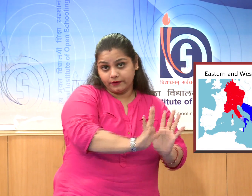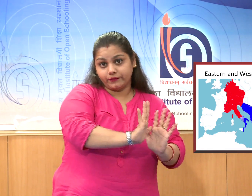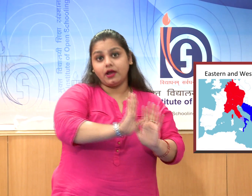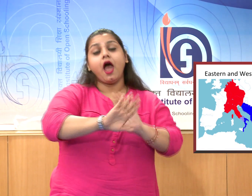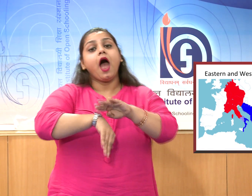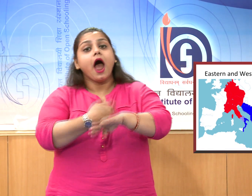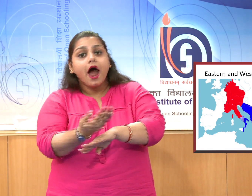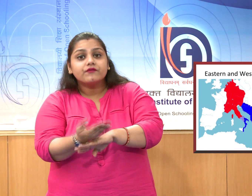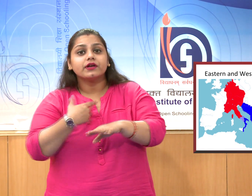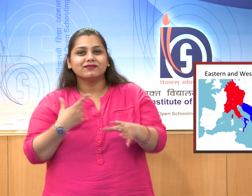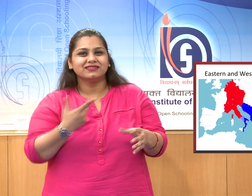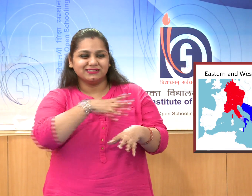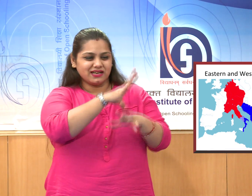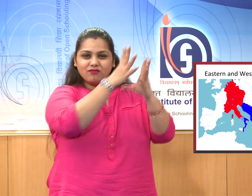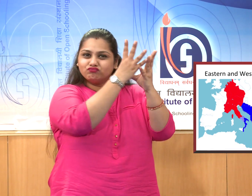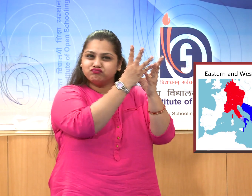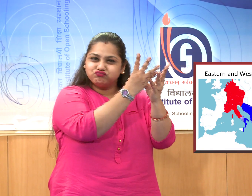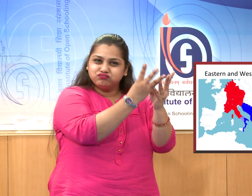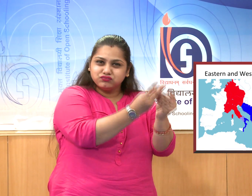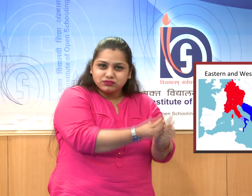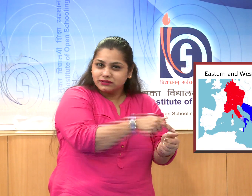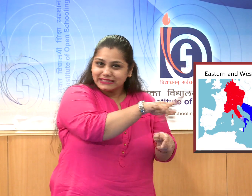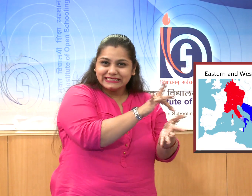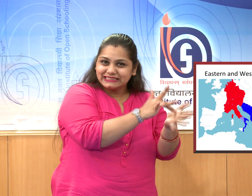after it had collapsed in the west.